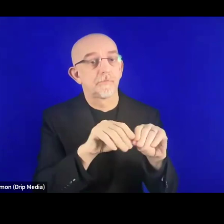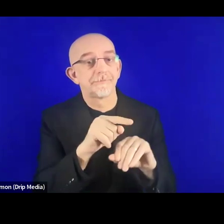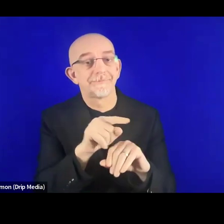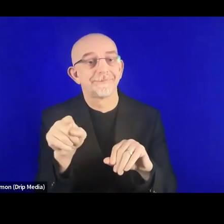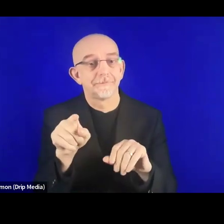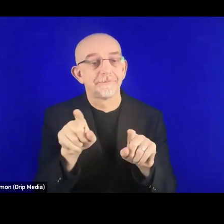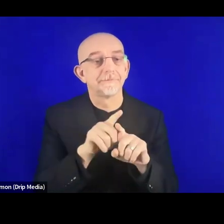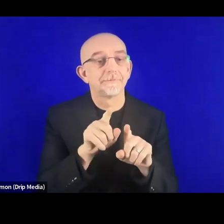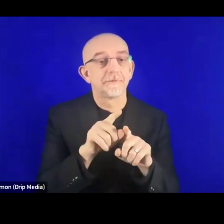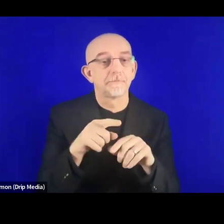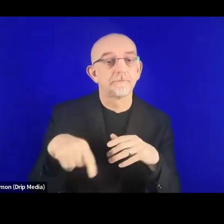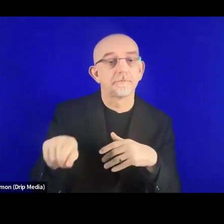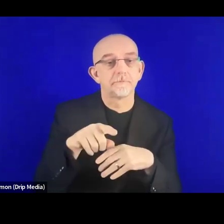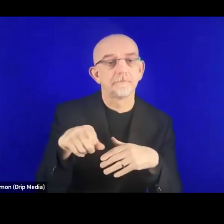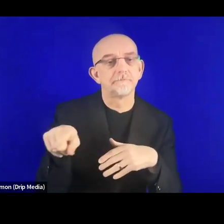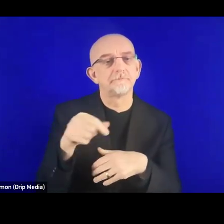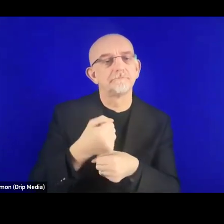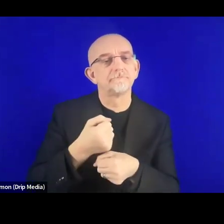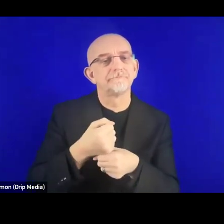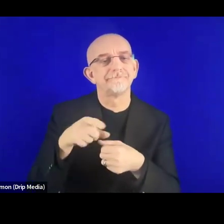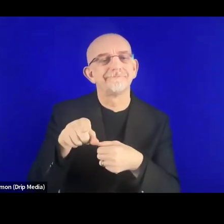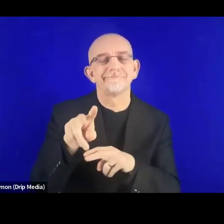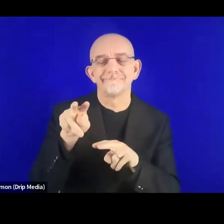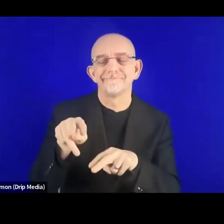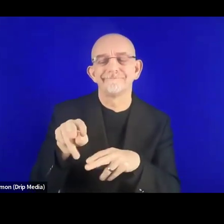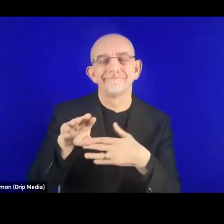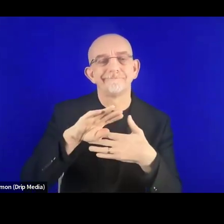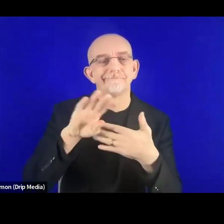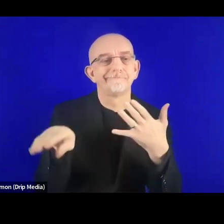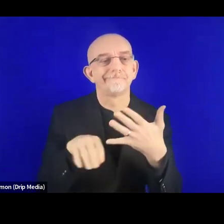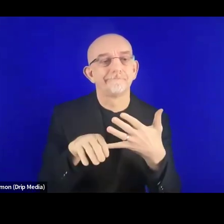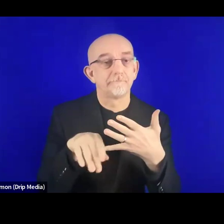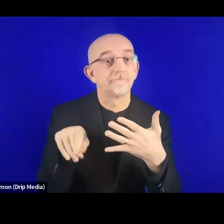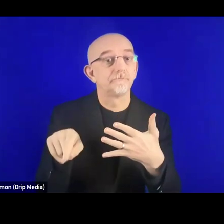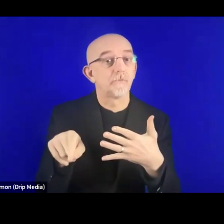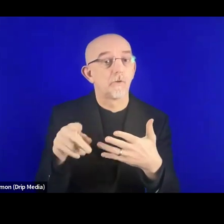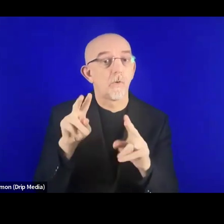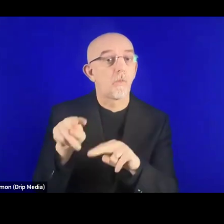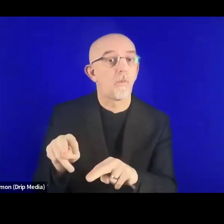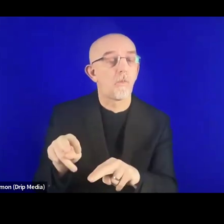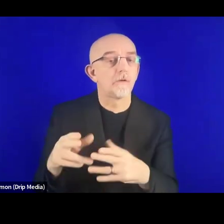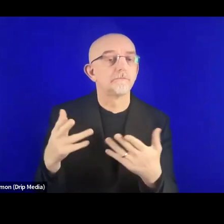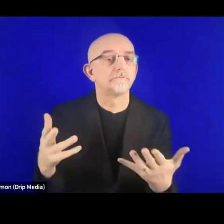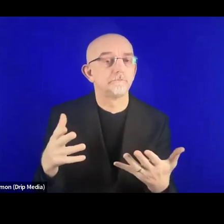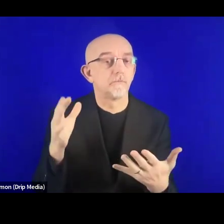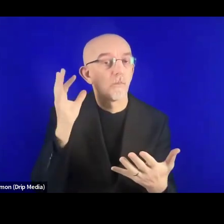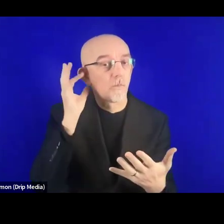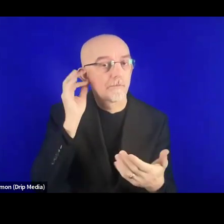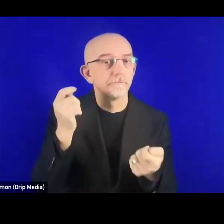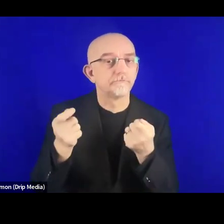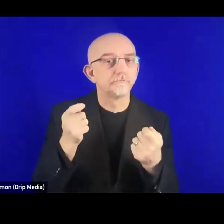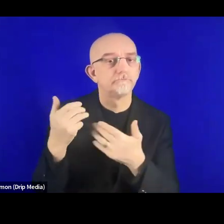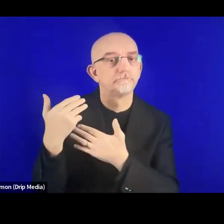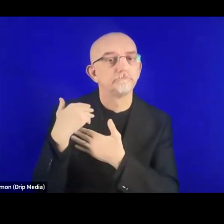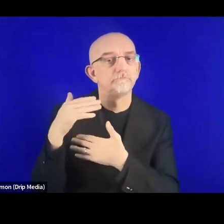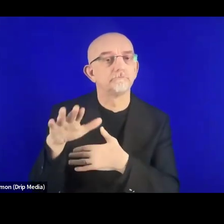key category among the vulnerable households. So while everybody could do public works and earn wages for the work they do